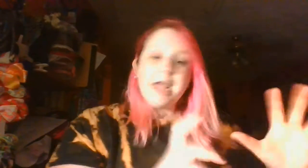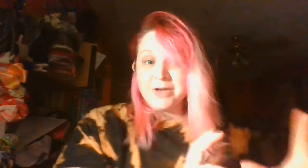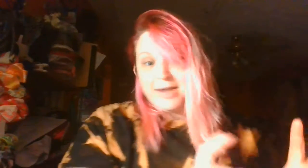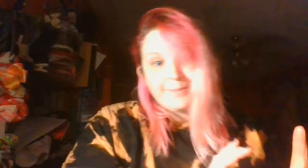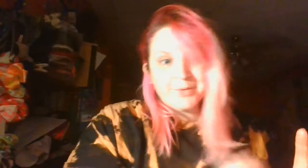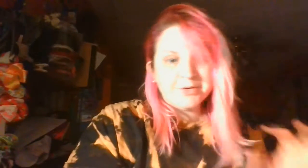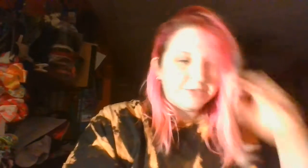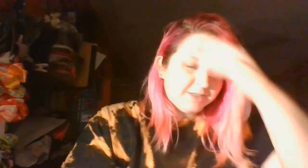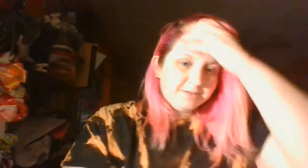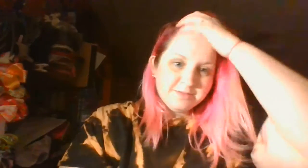shattering numbers and